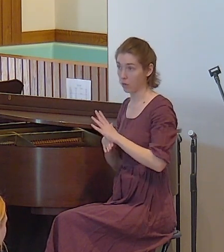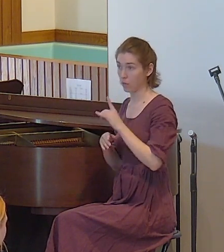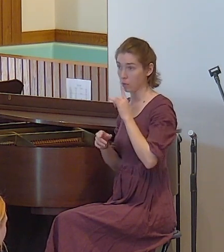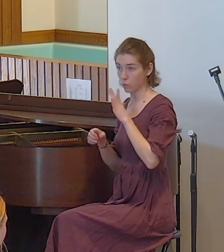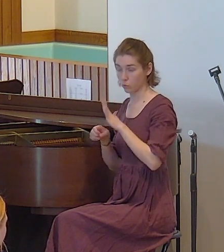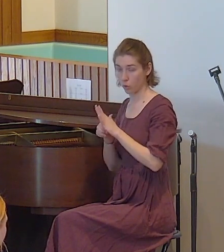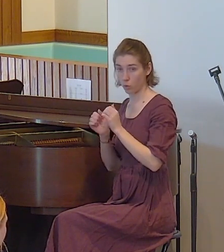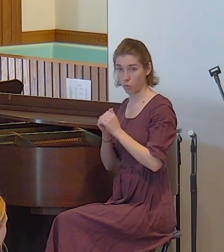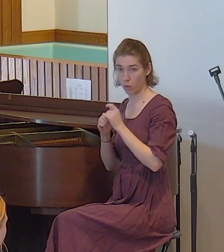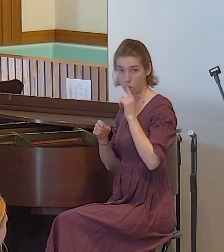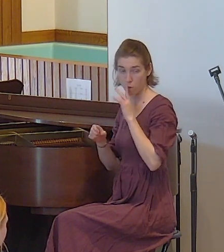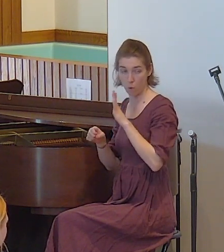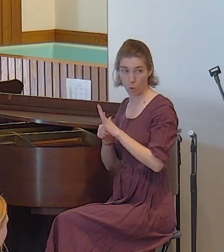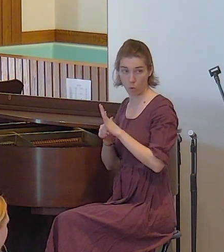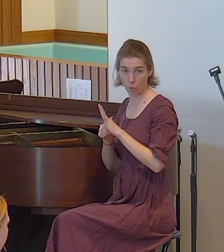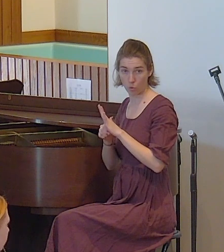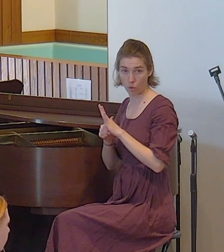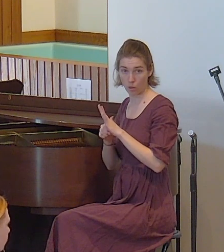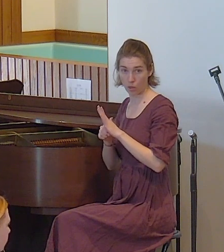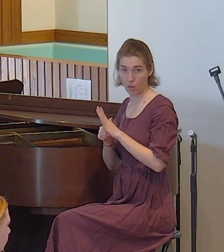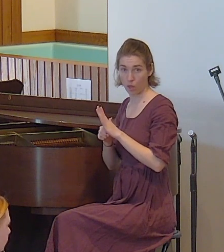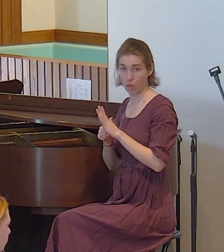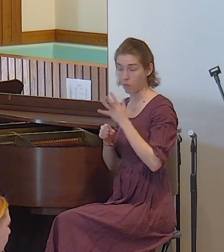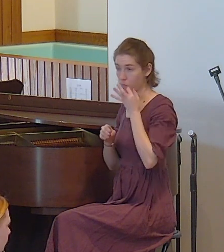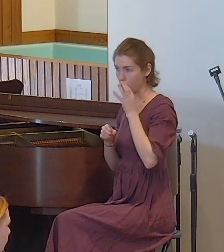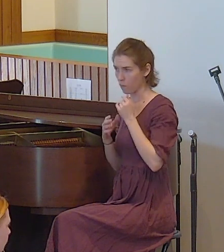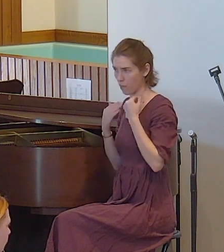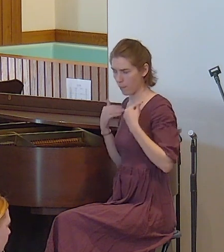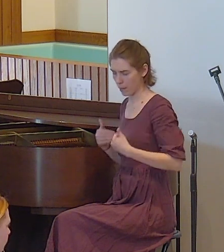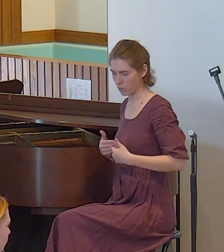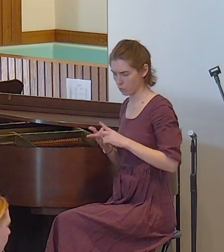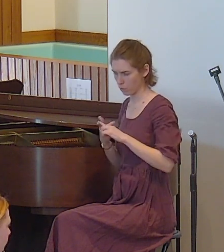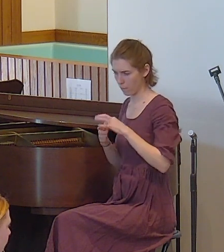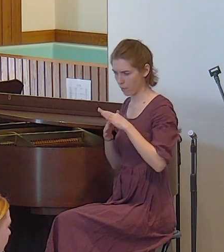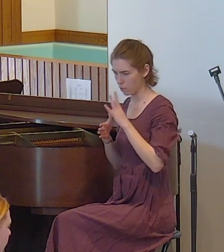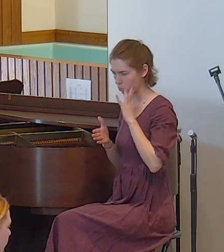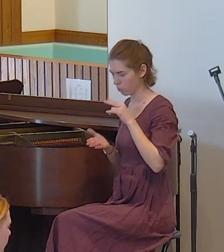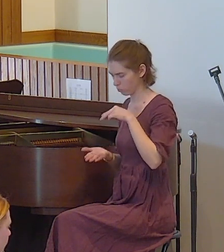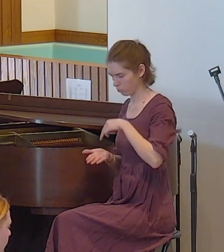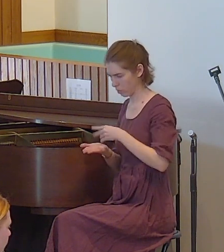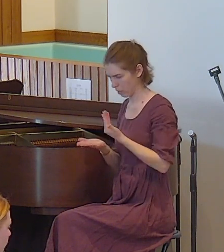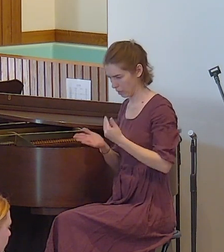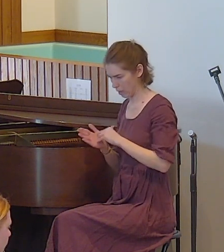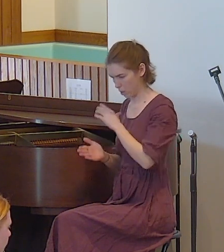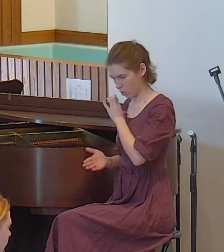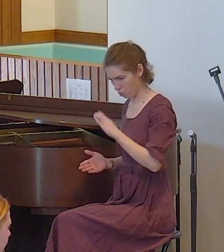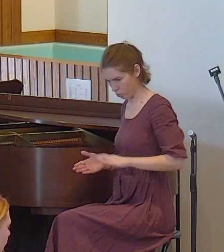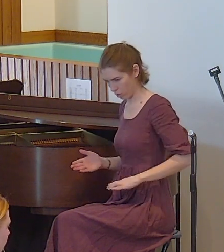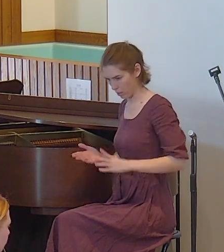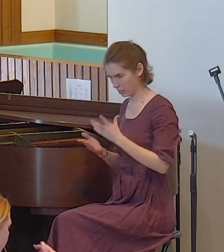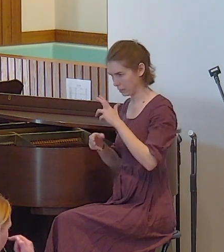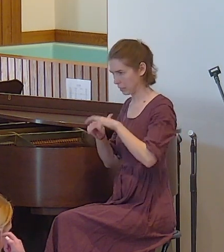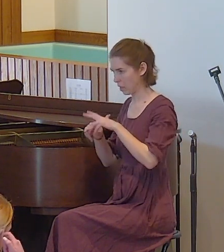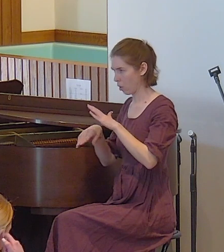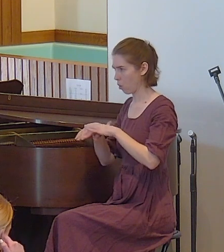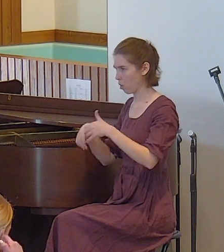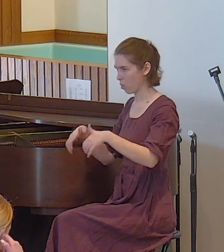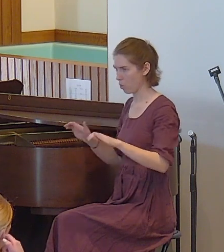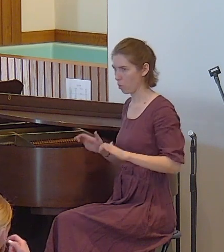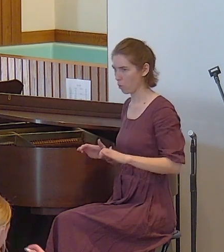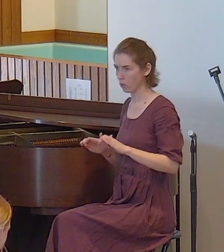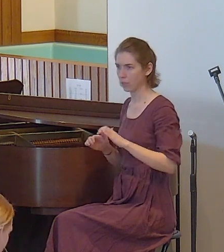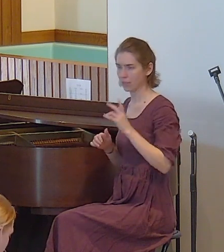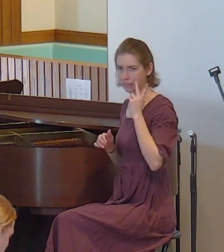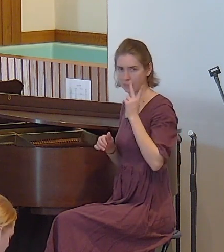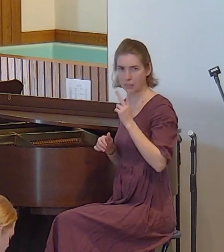sworn with an oath to him that through the body, according to the flesh, he would raise him up Christ to sit on his throne, and foreseeing